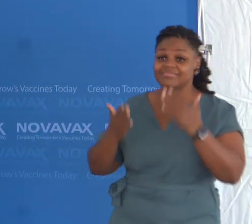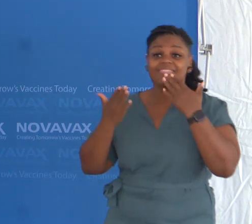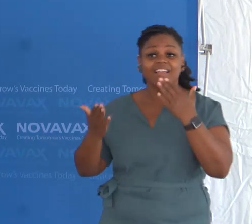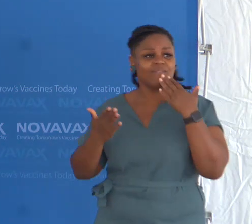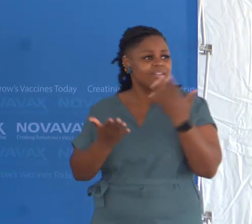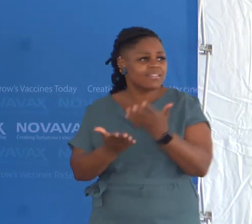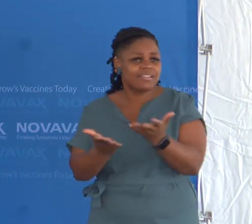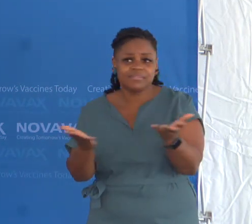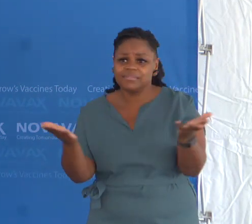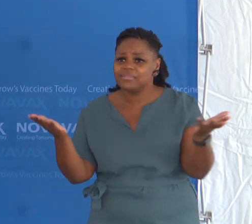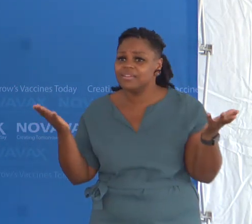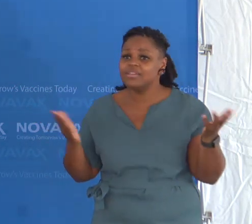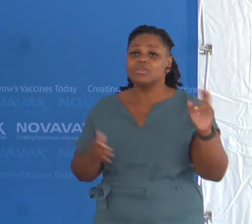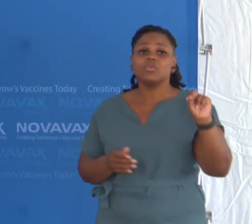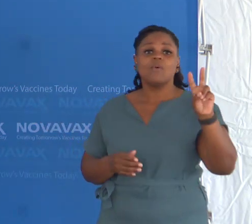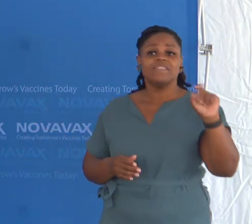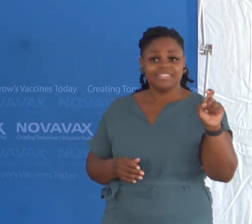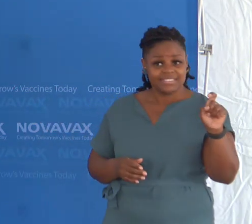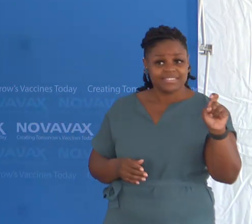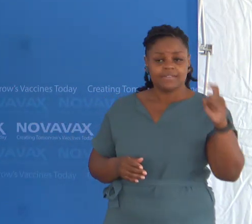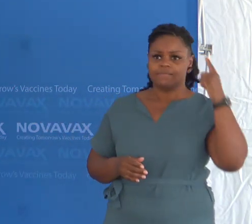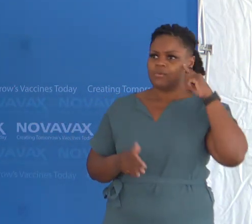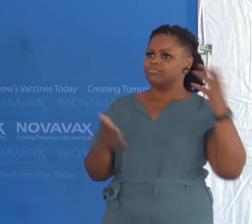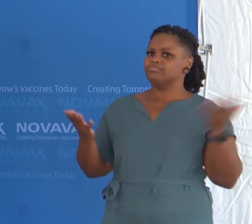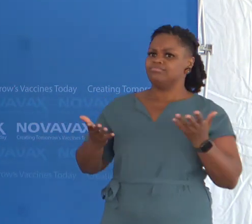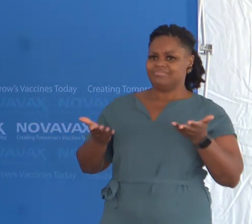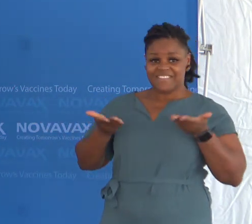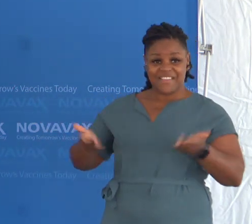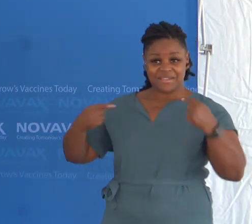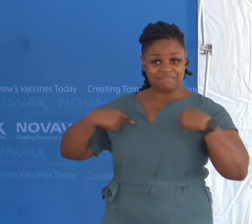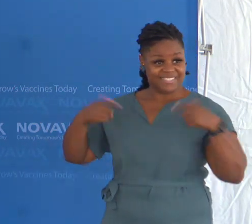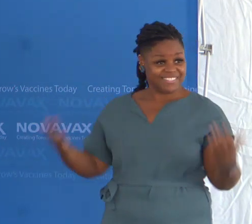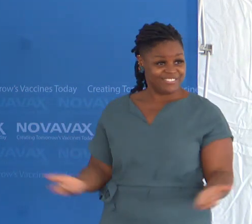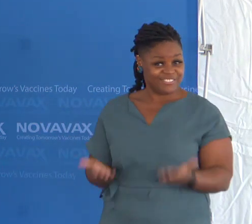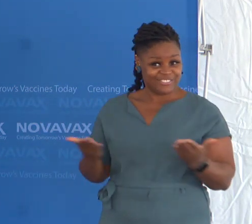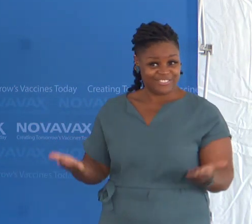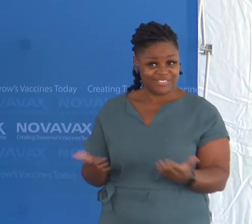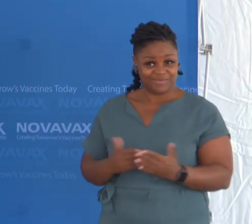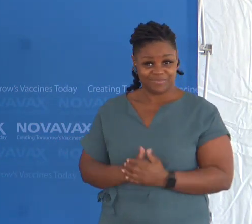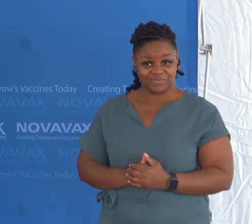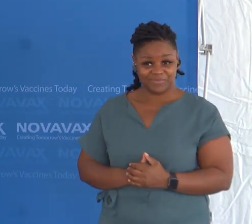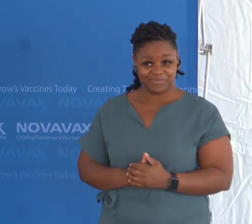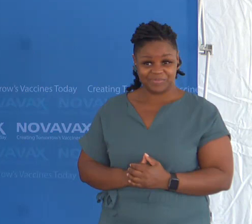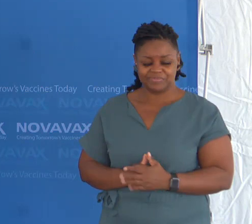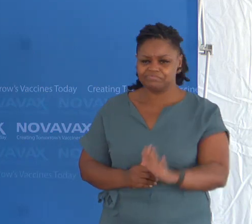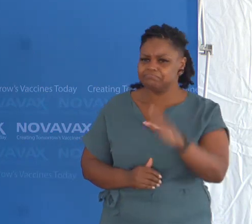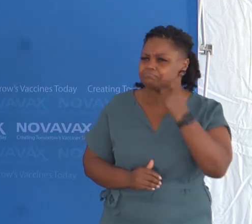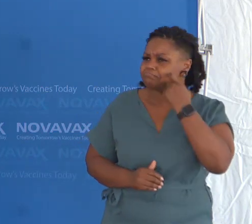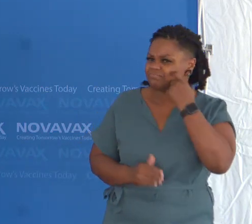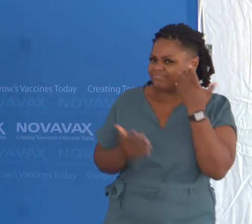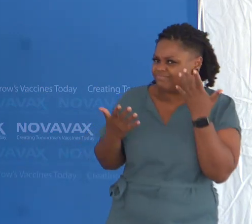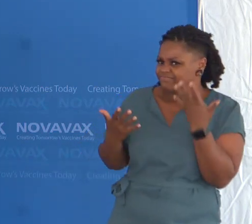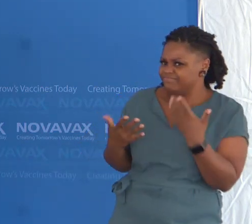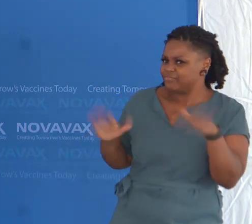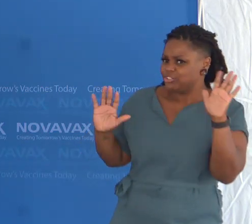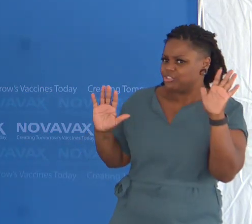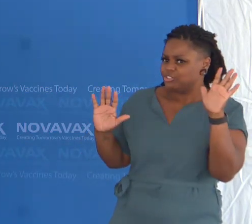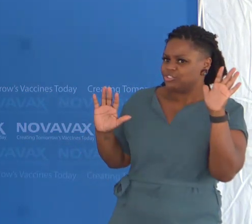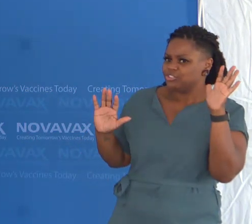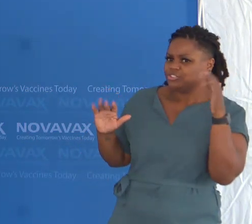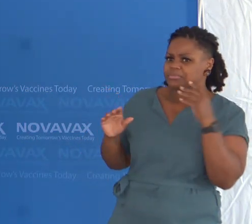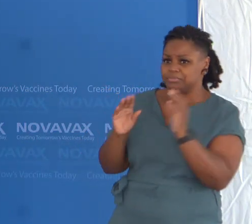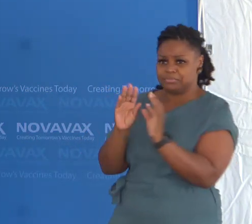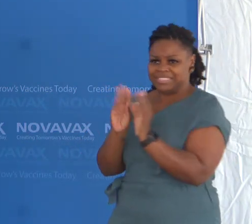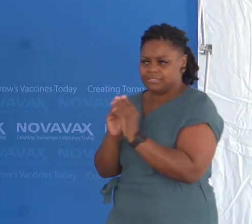at Novavax for inviting me to be here today. We just finished up a few moments ago. We had the chance to